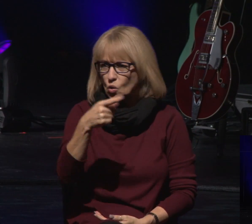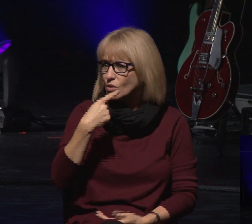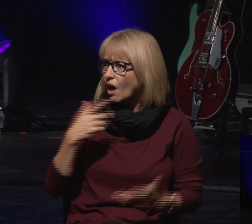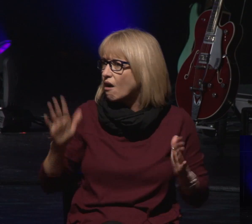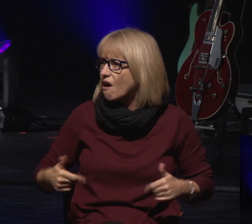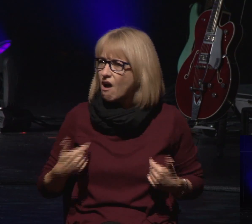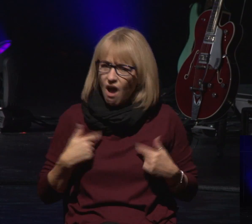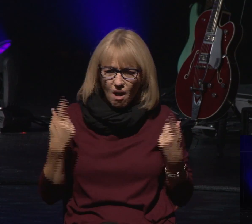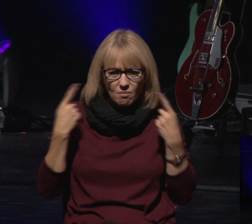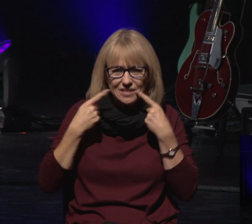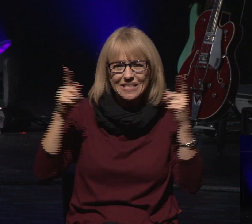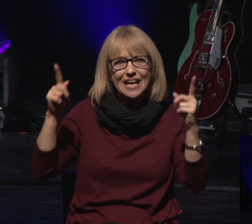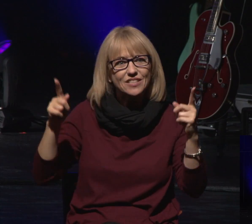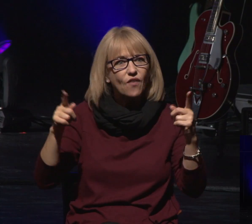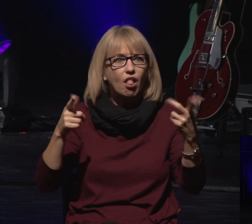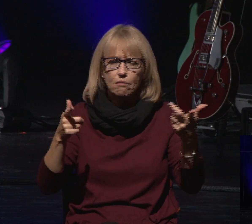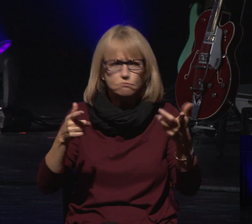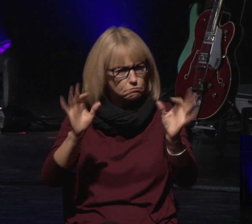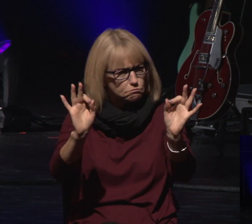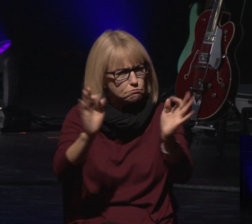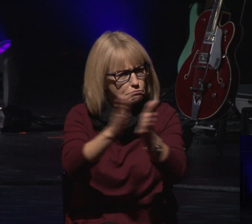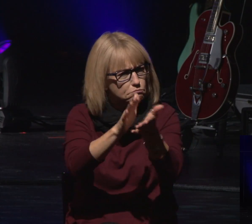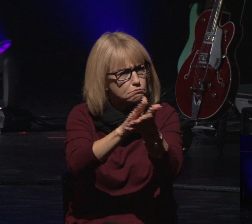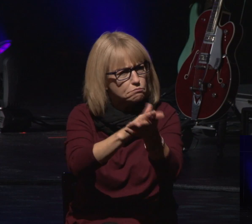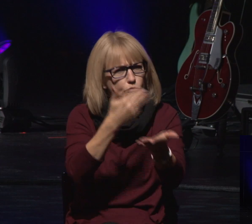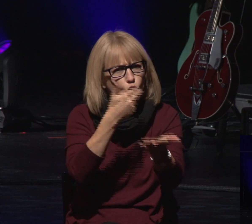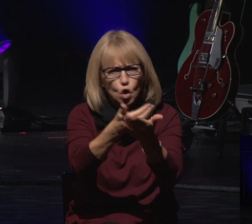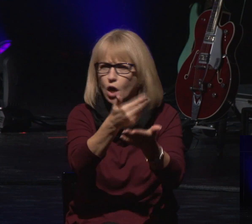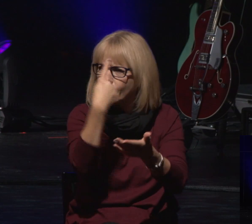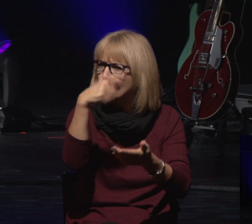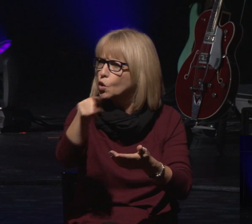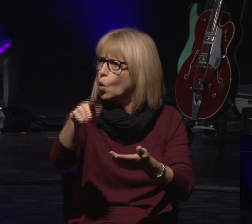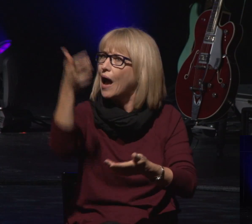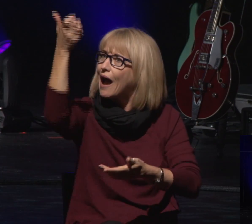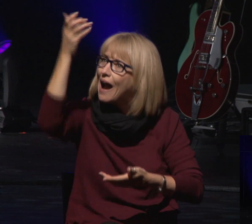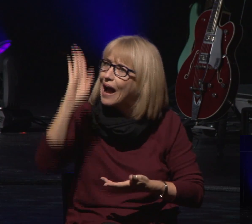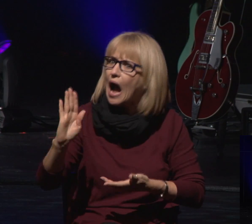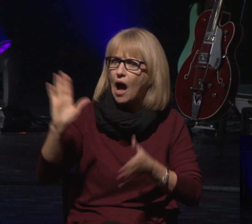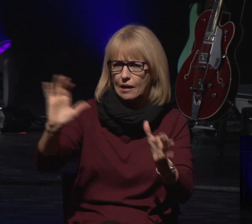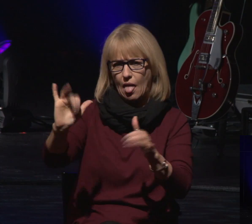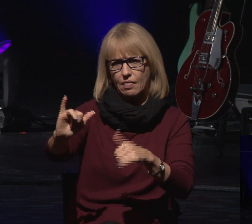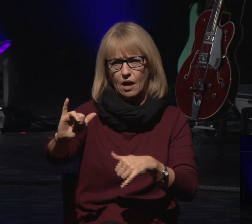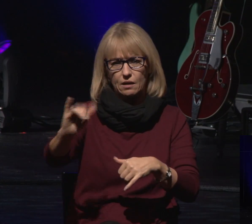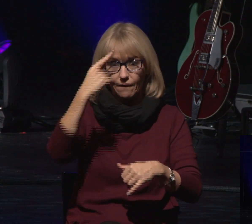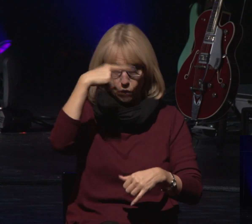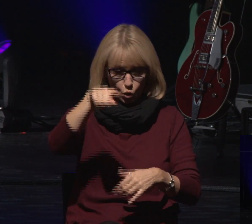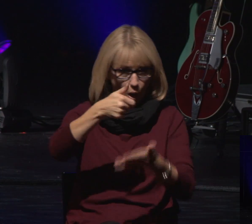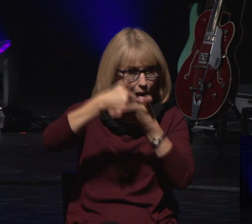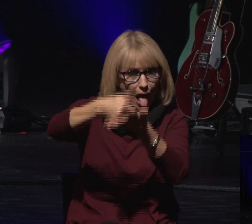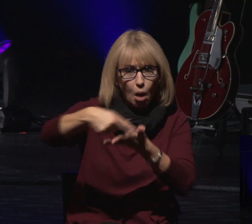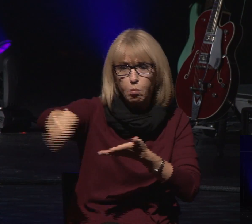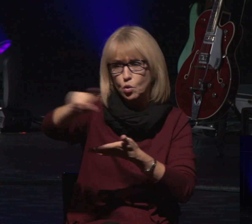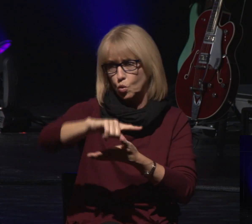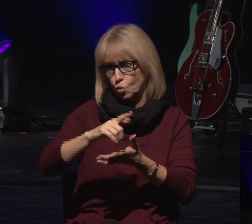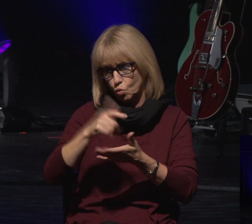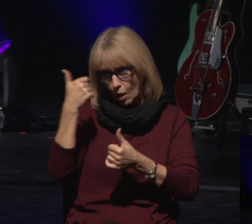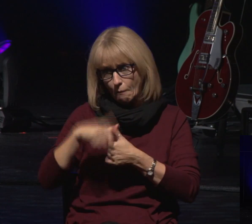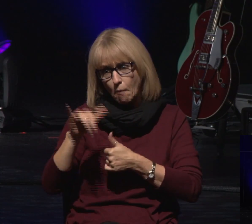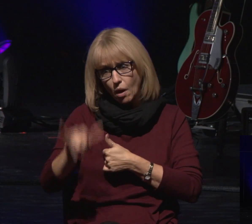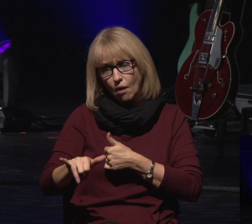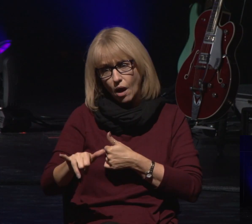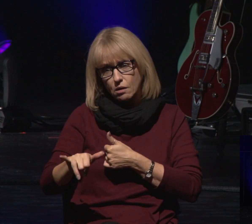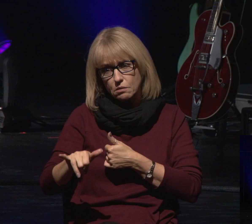done so well, congratulations. Remember, God was the one who was able to help you do that. And can you recognize his presence in your